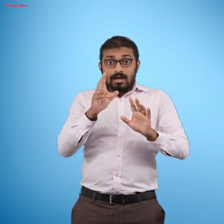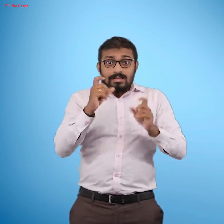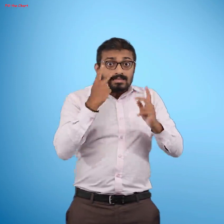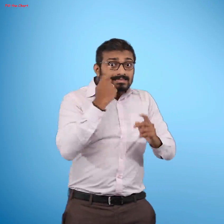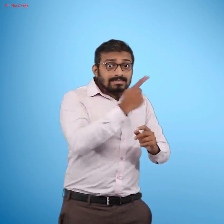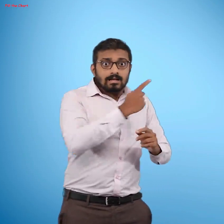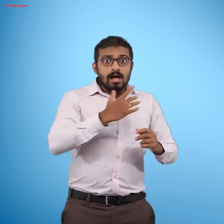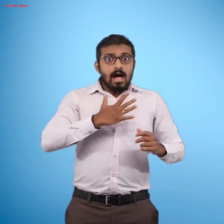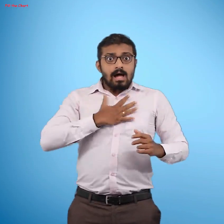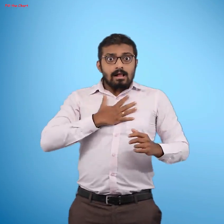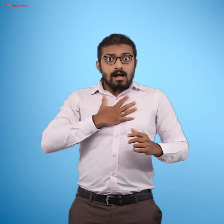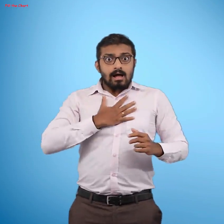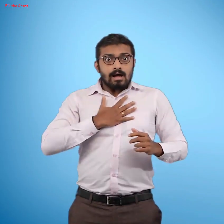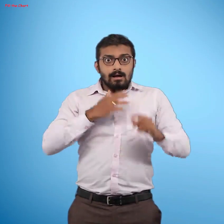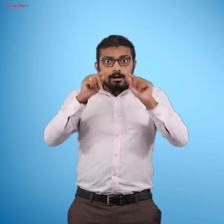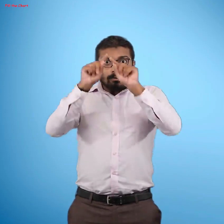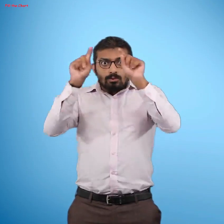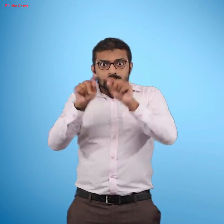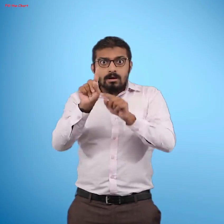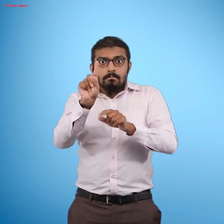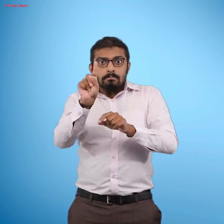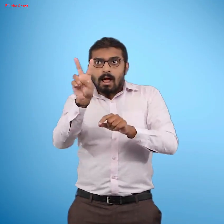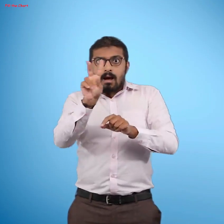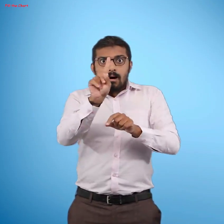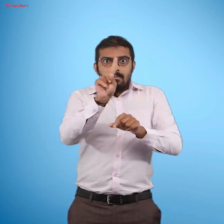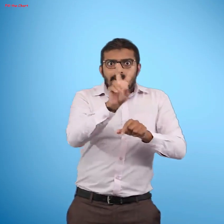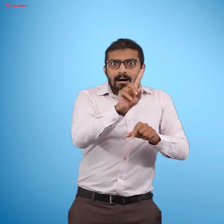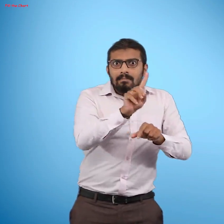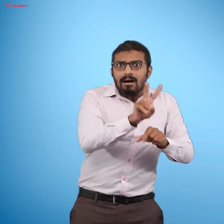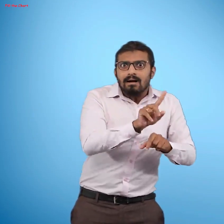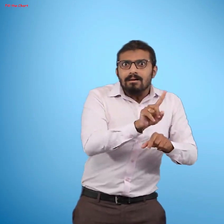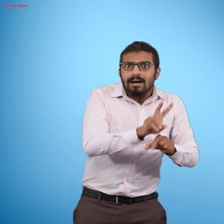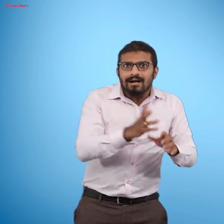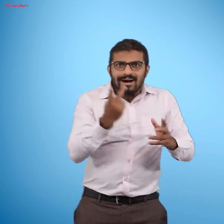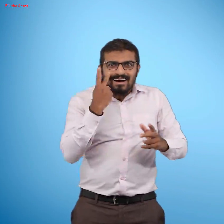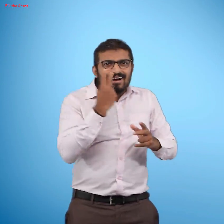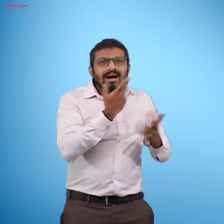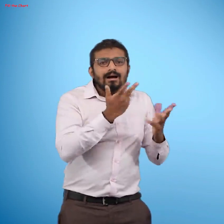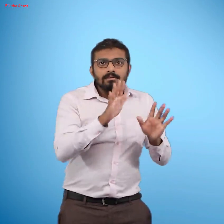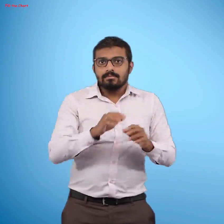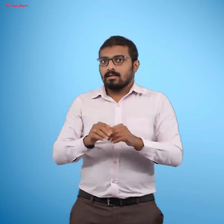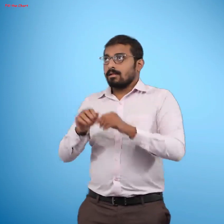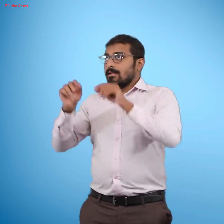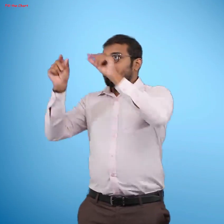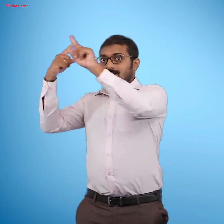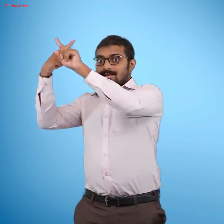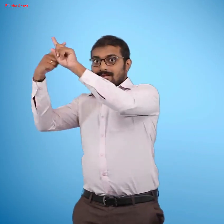Observe the green boxes in the chart. These show how we can get 12 by multiplying